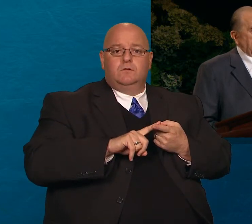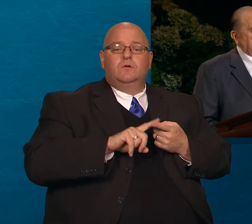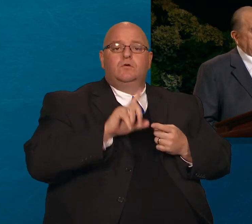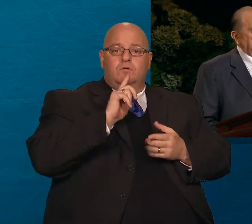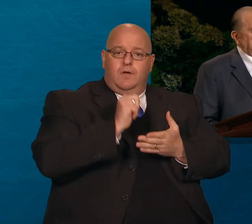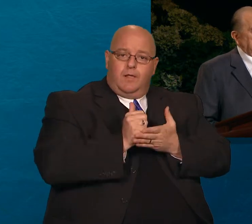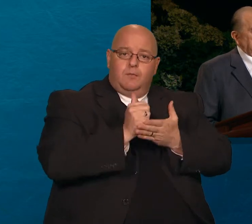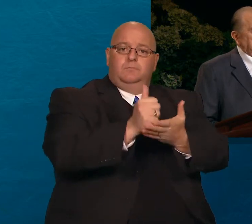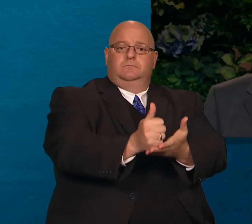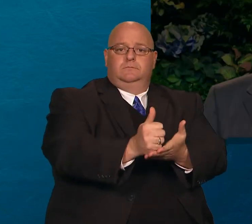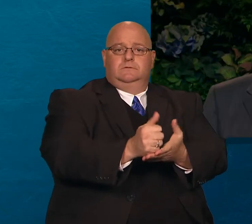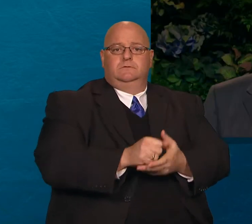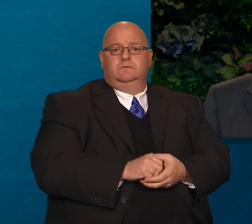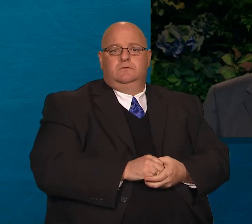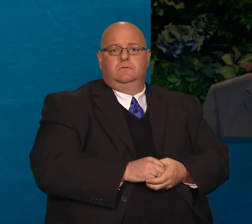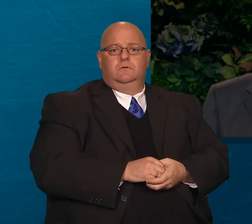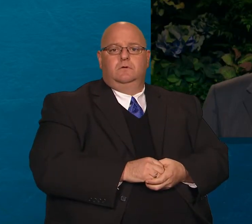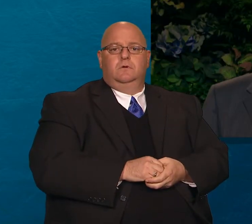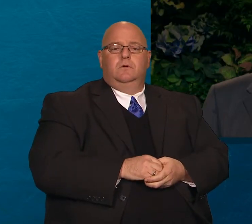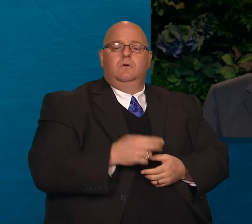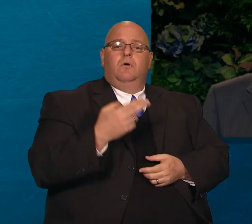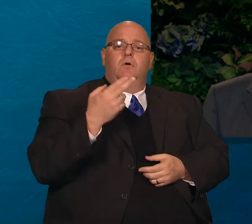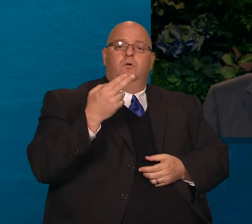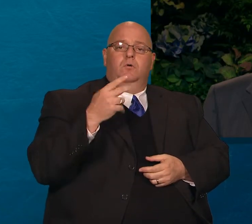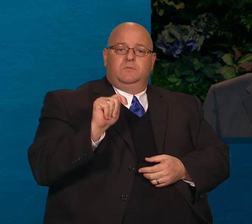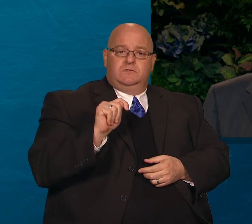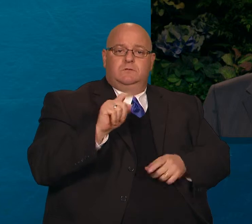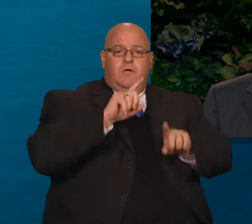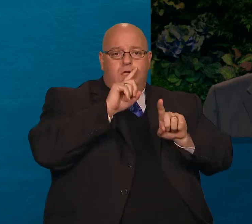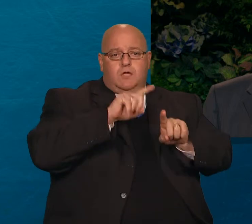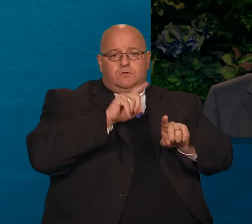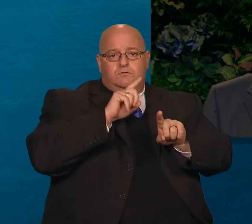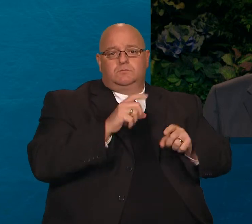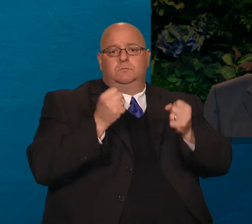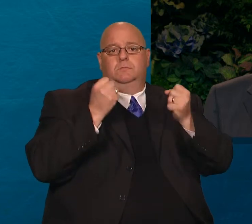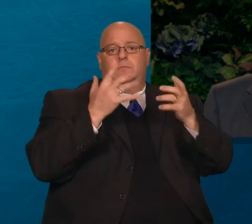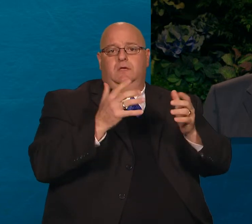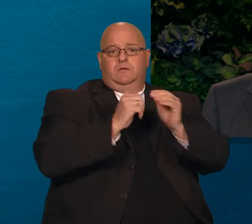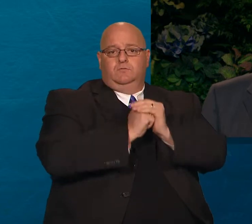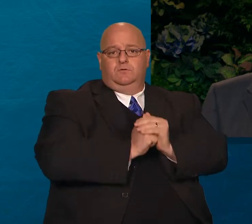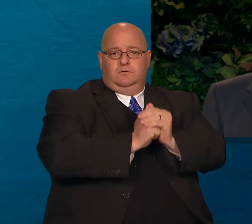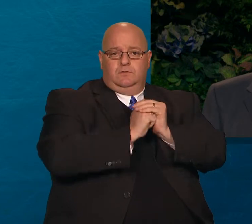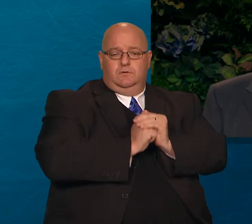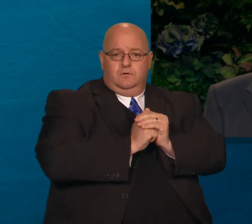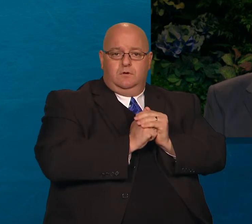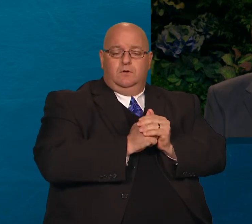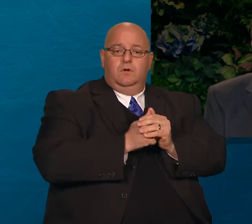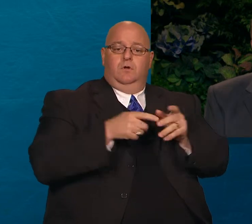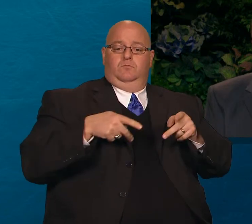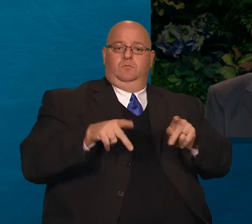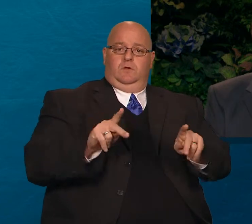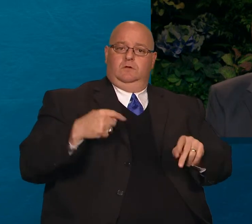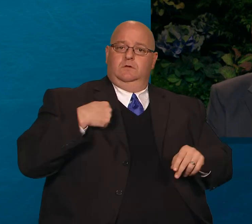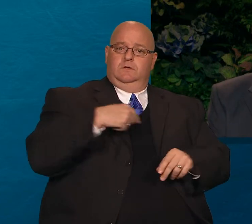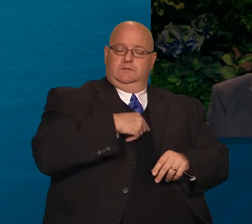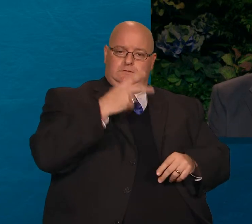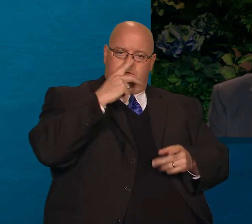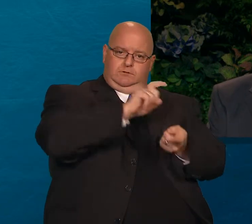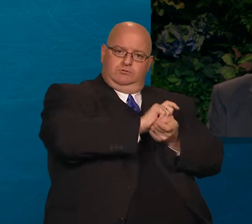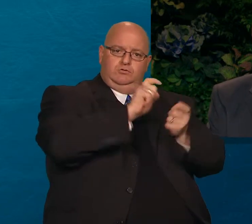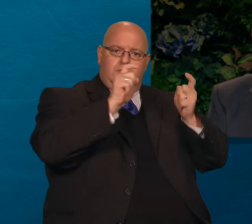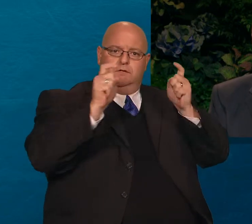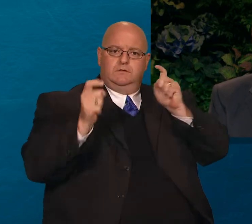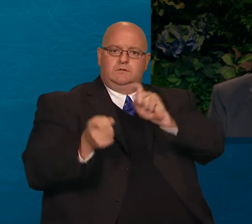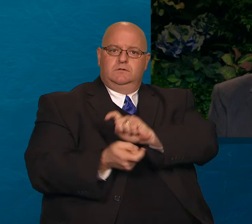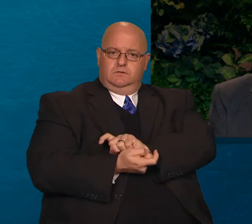reaches out. Home teaching answers many prayers and permits us to see the